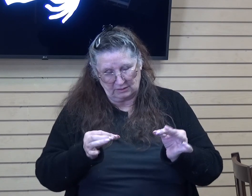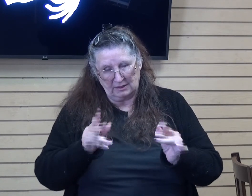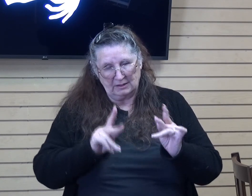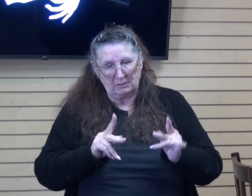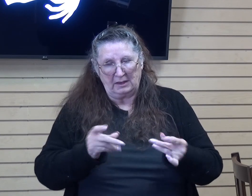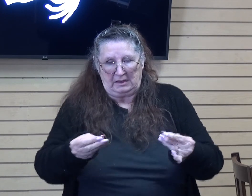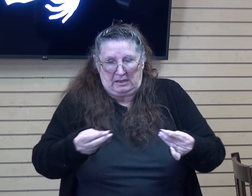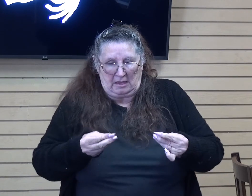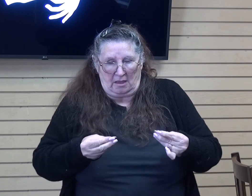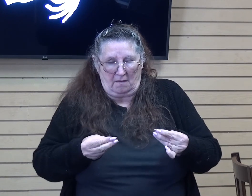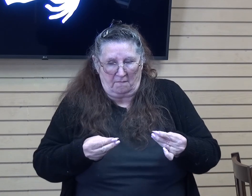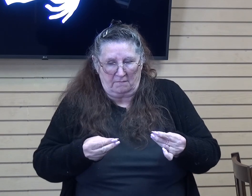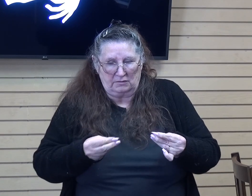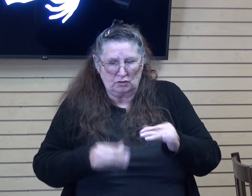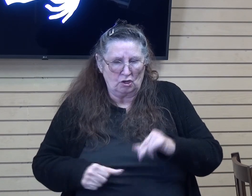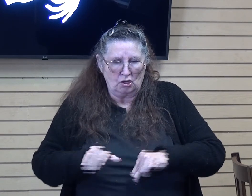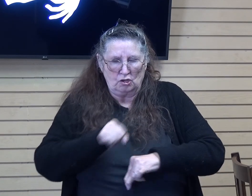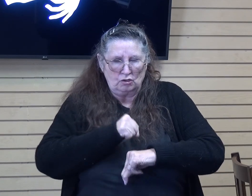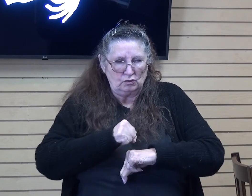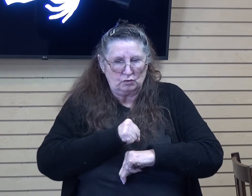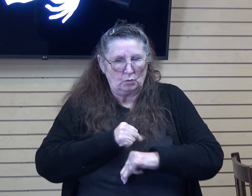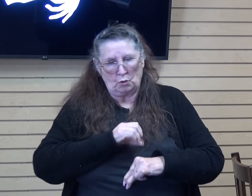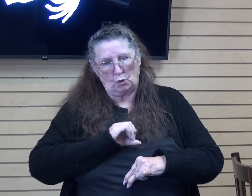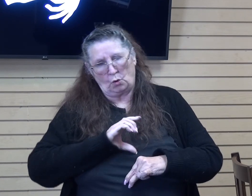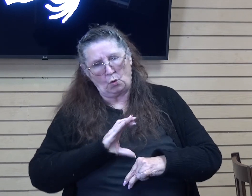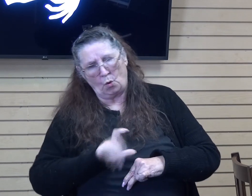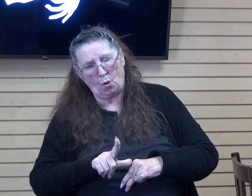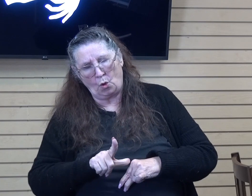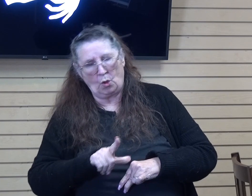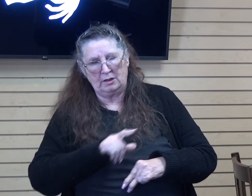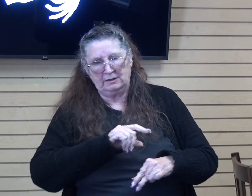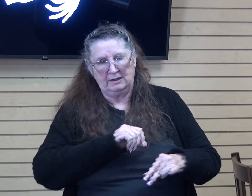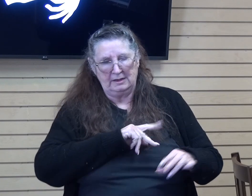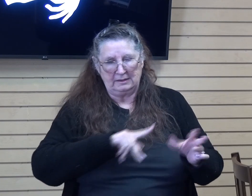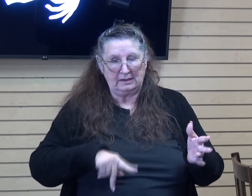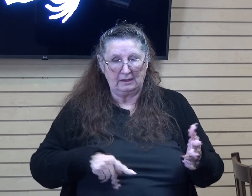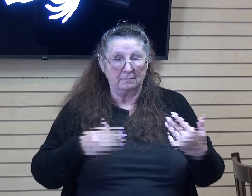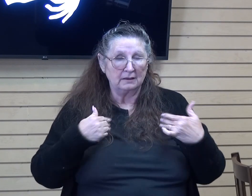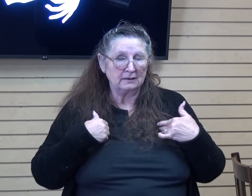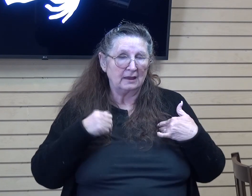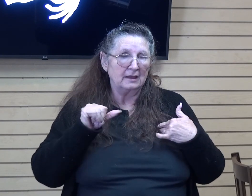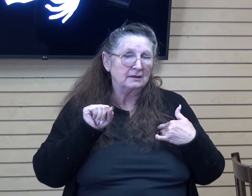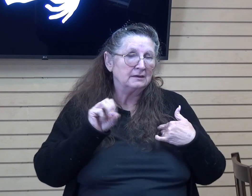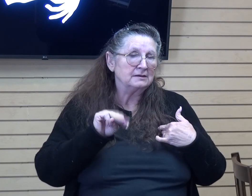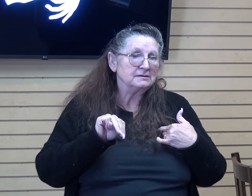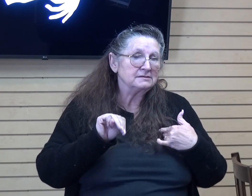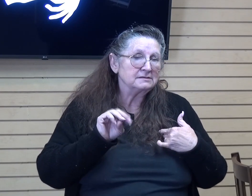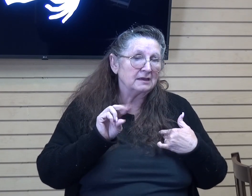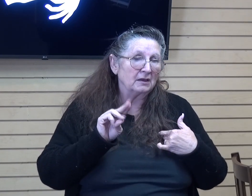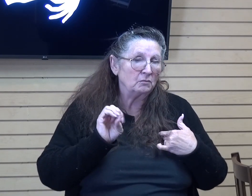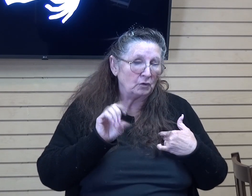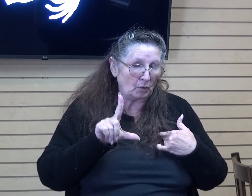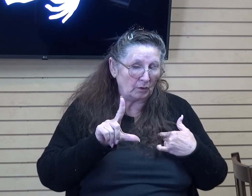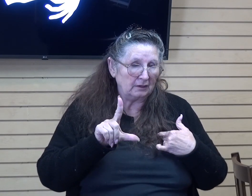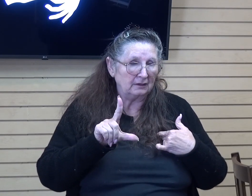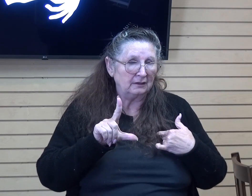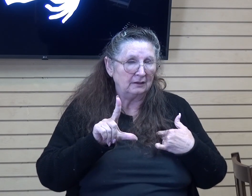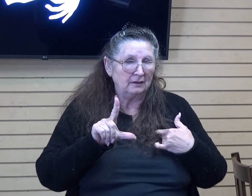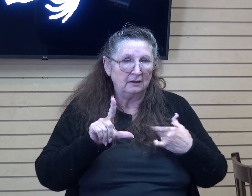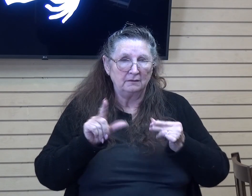us a super cool king, even though they had Samuel, he was so in stride with the Lord